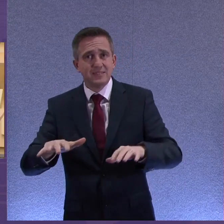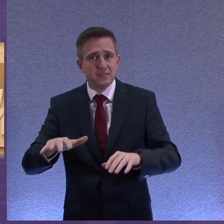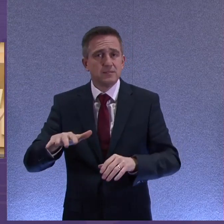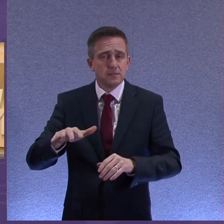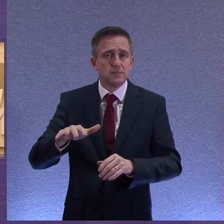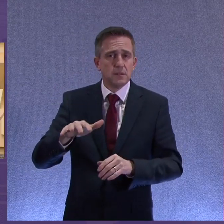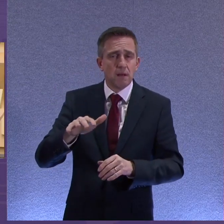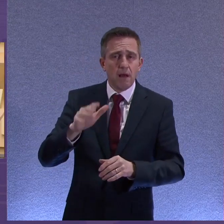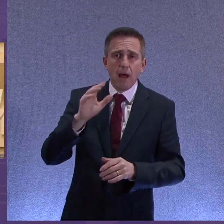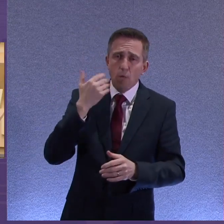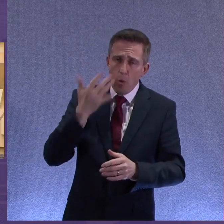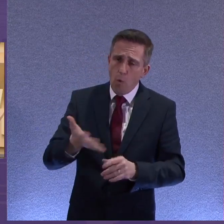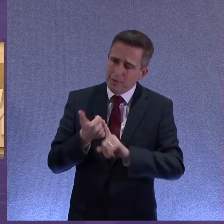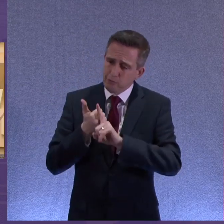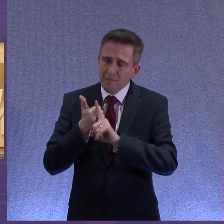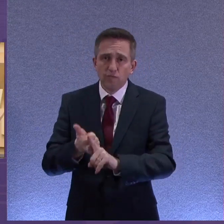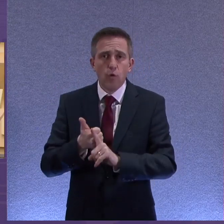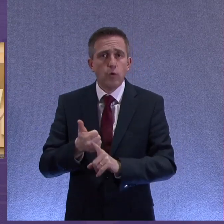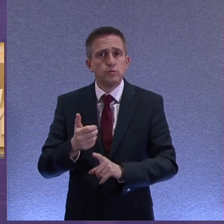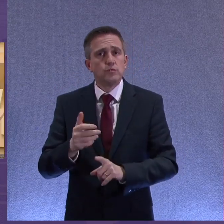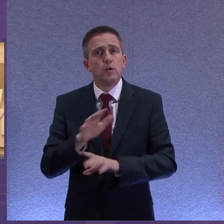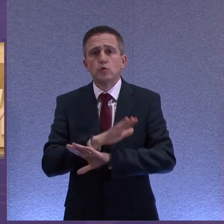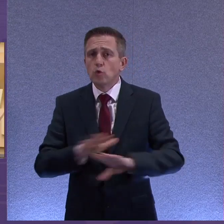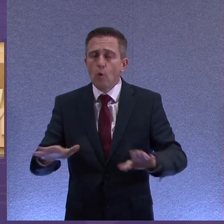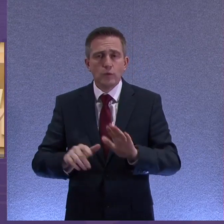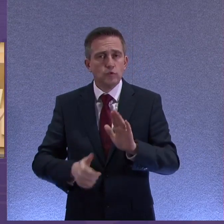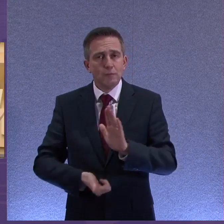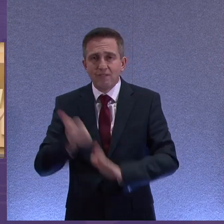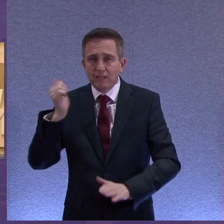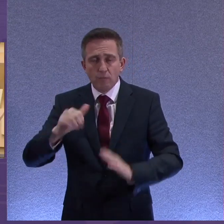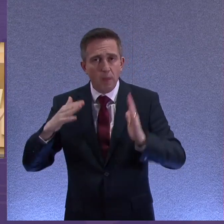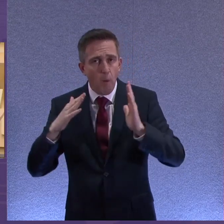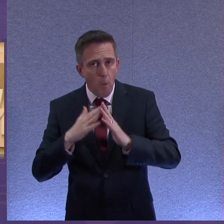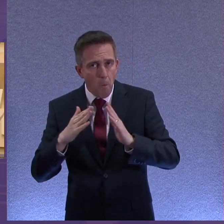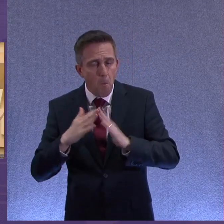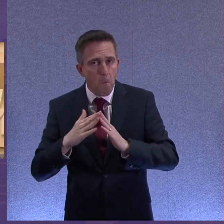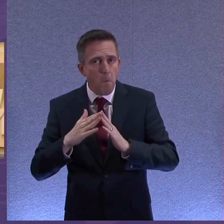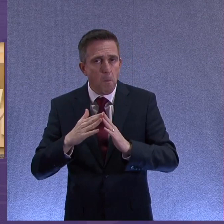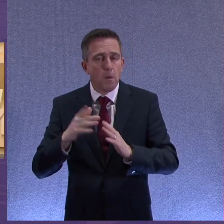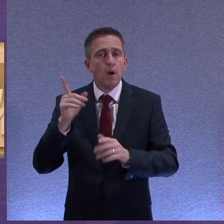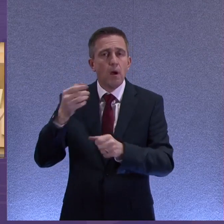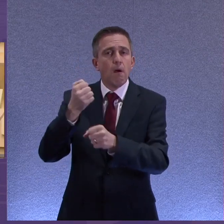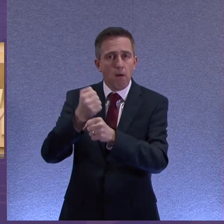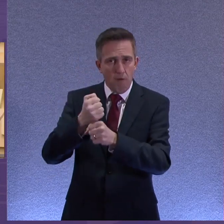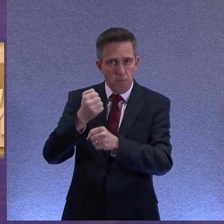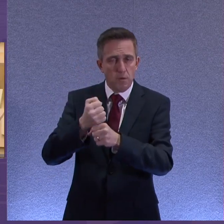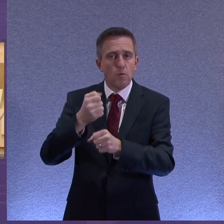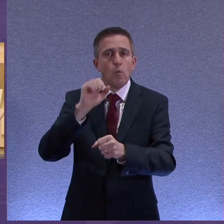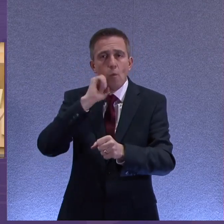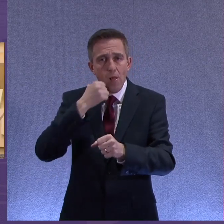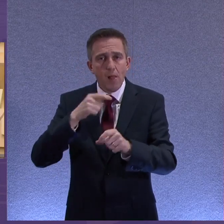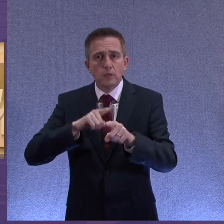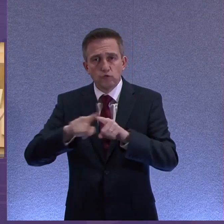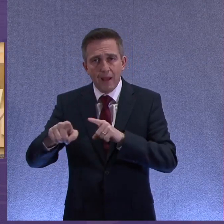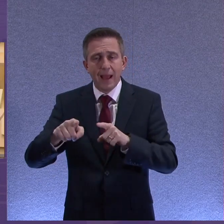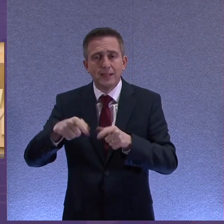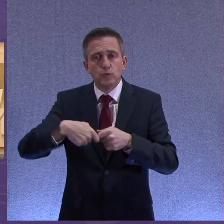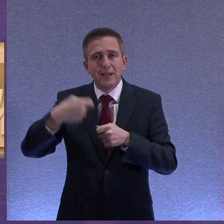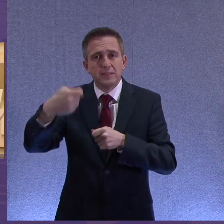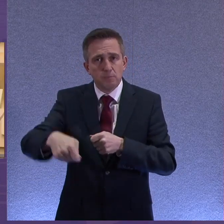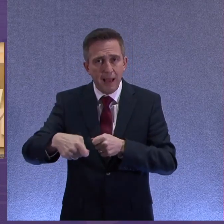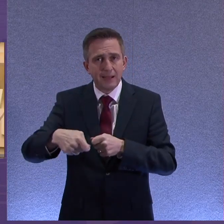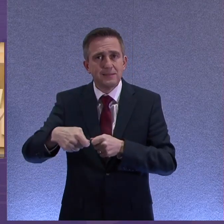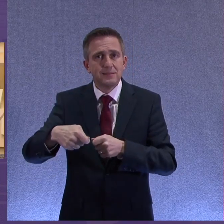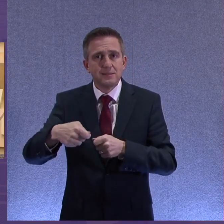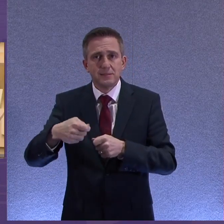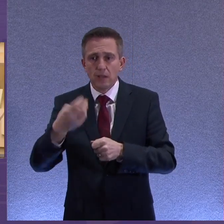at every opportunity. We've already indicated a legislative change we will make to expand the 3-month period for